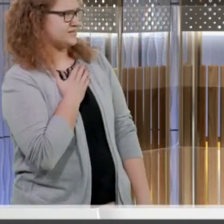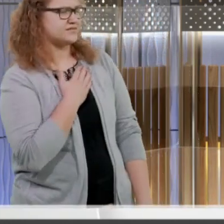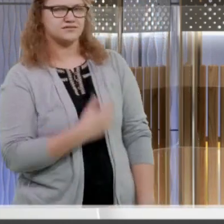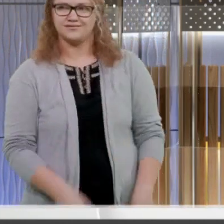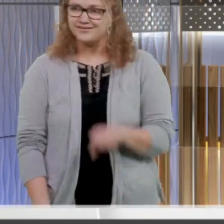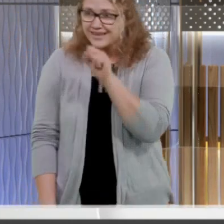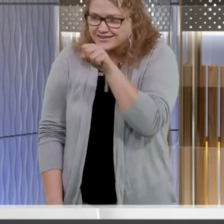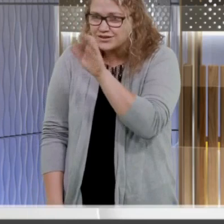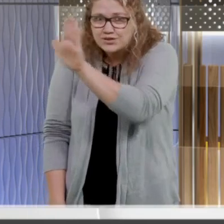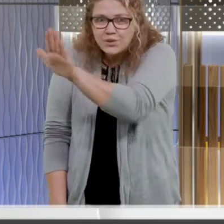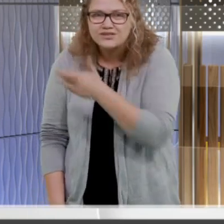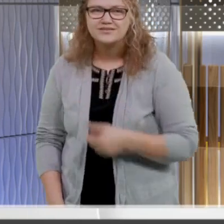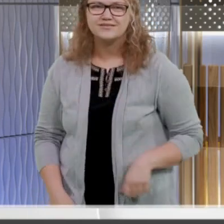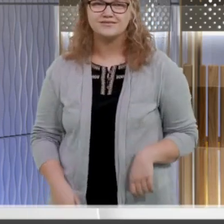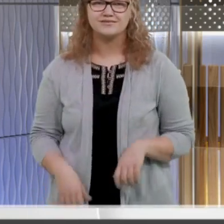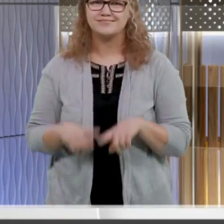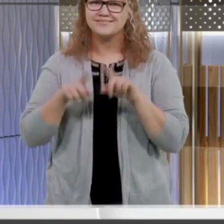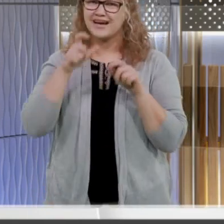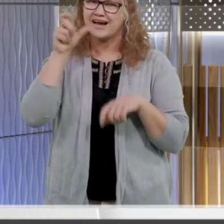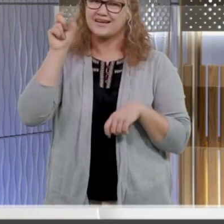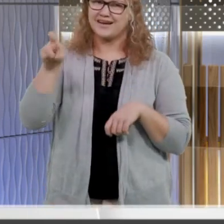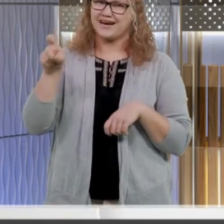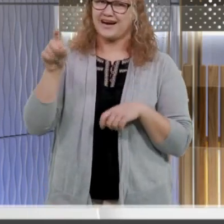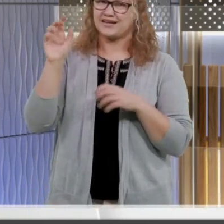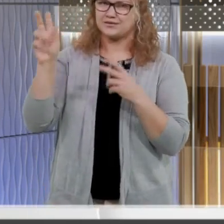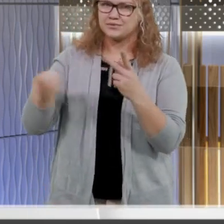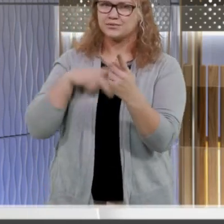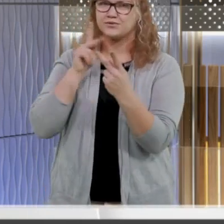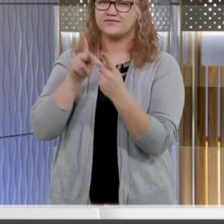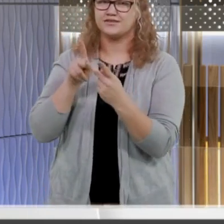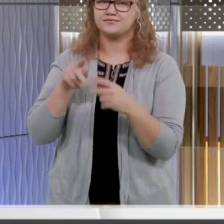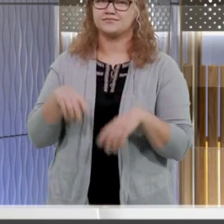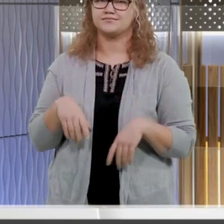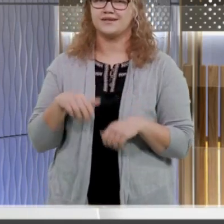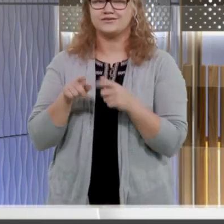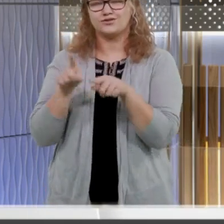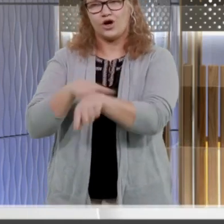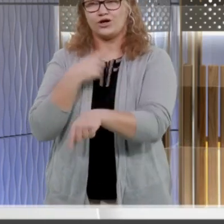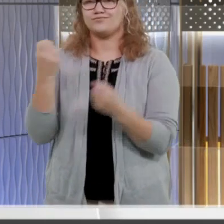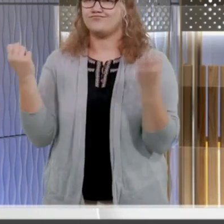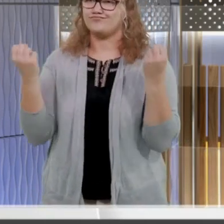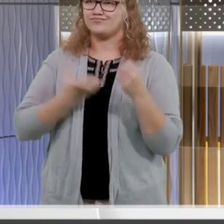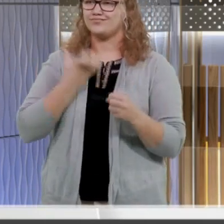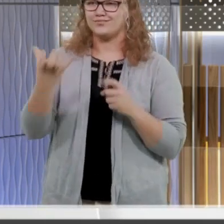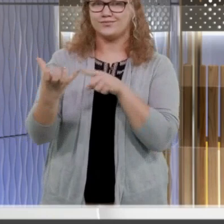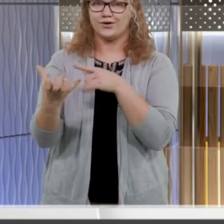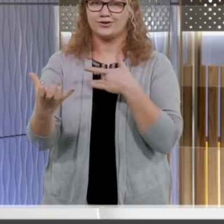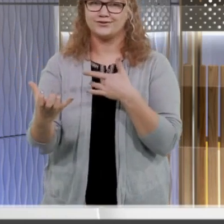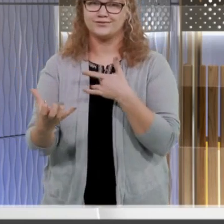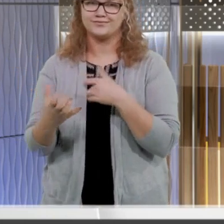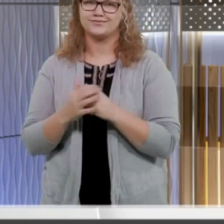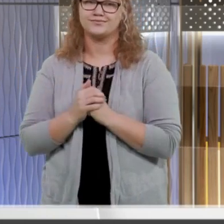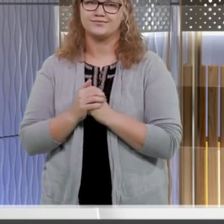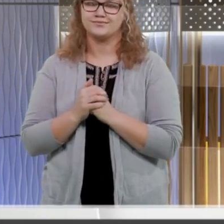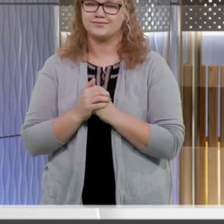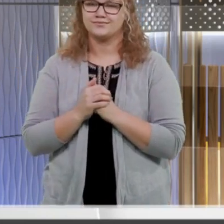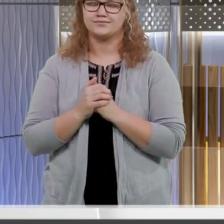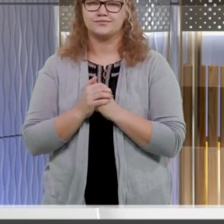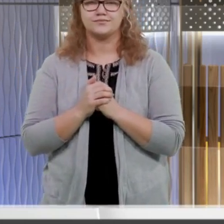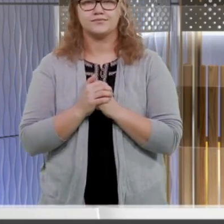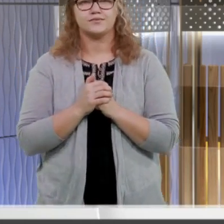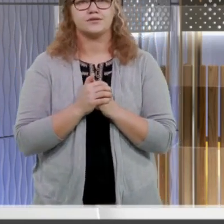Mine? Yes, yours. Go ahead. It doesn't need to be perfect as long as it's from your heart.